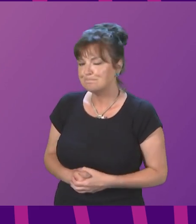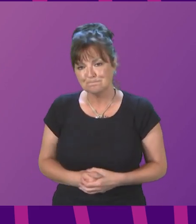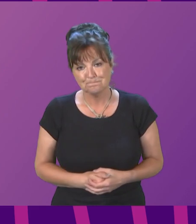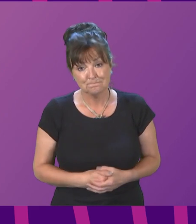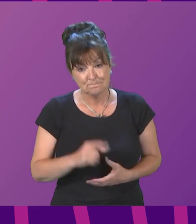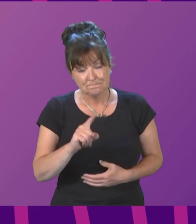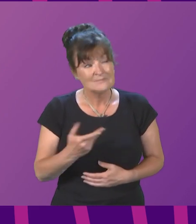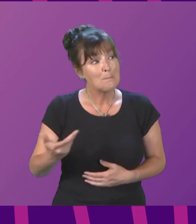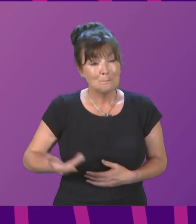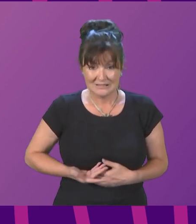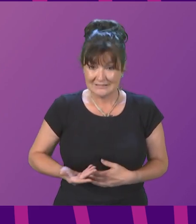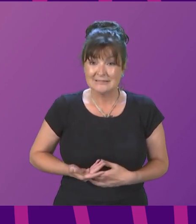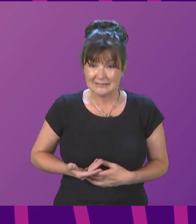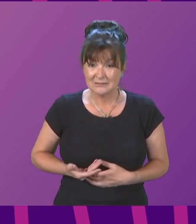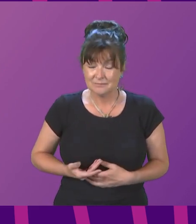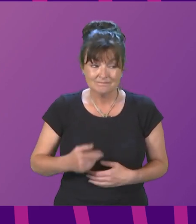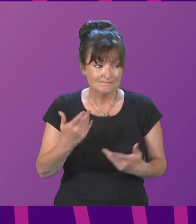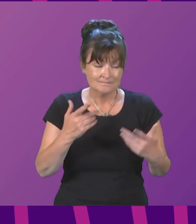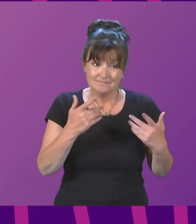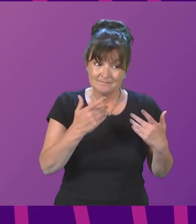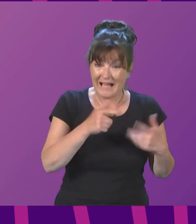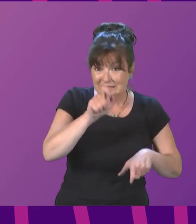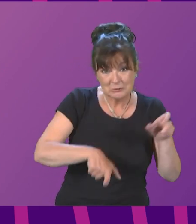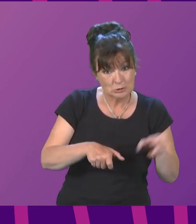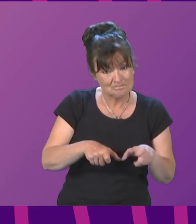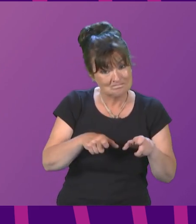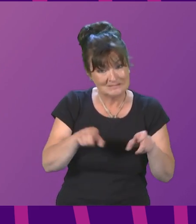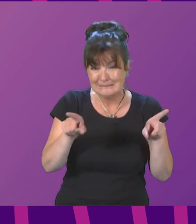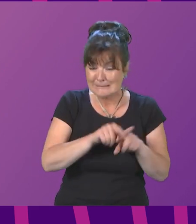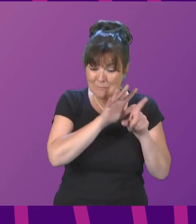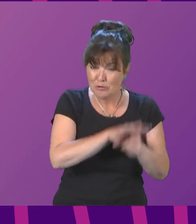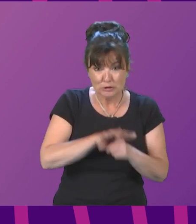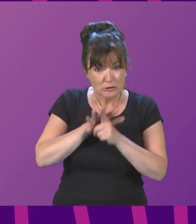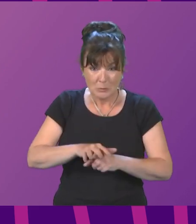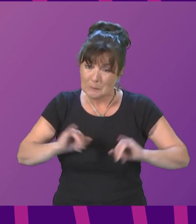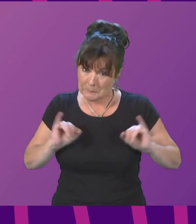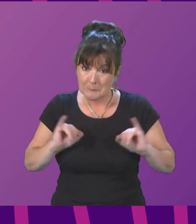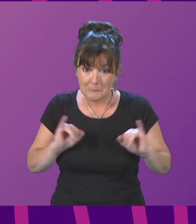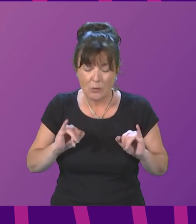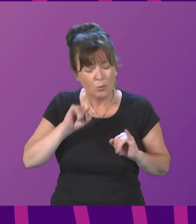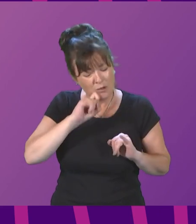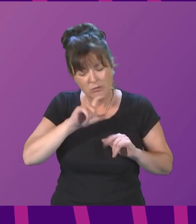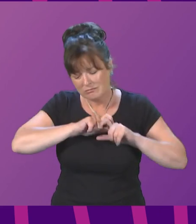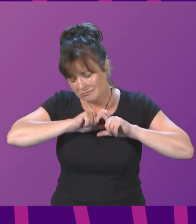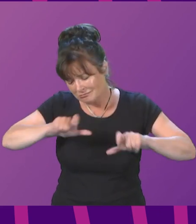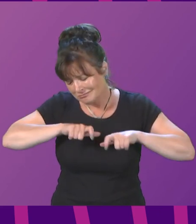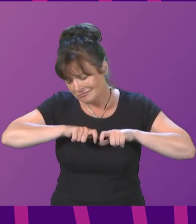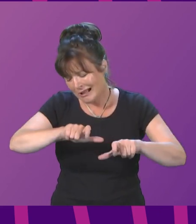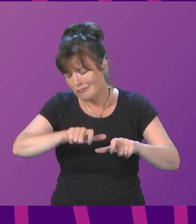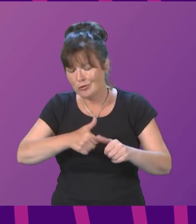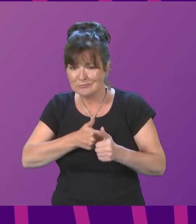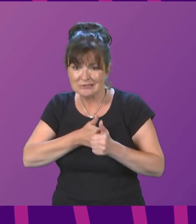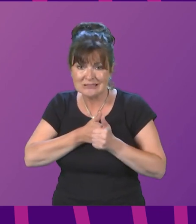on business, as on individuals, are acute. We will continue to support both the lowest business rates